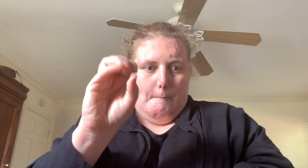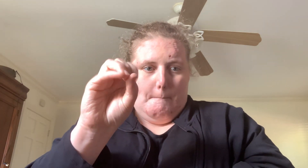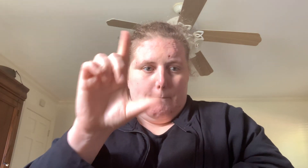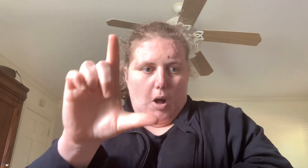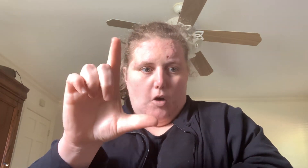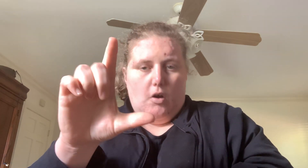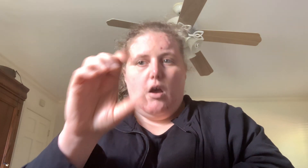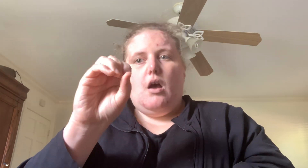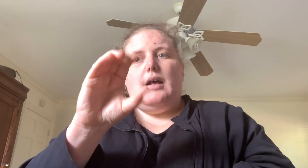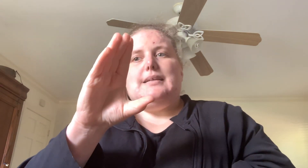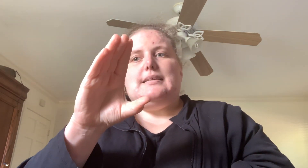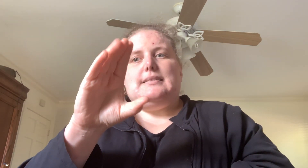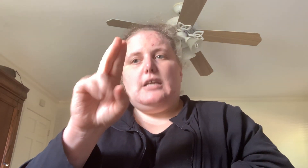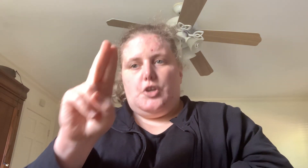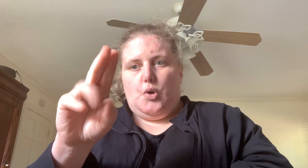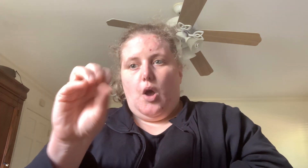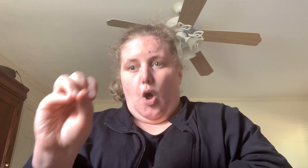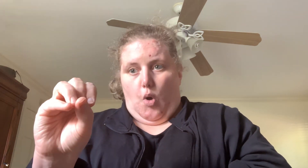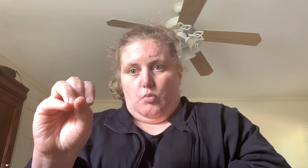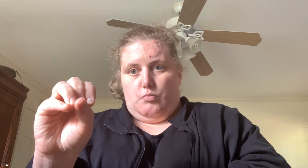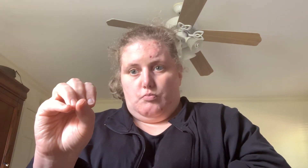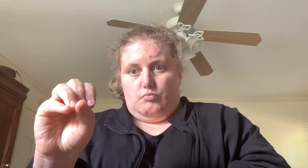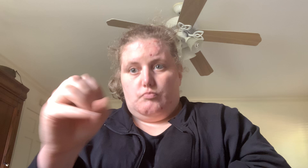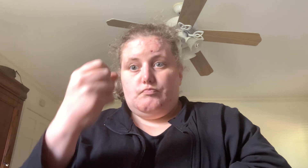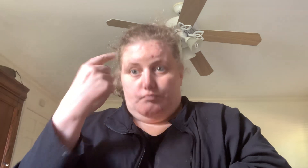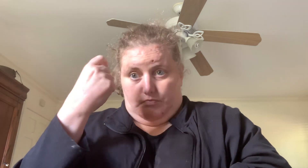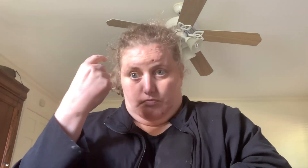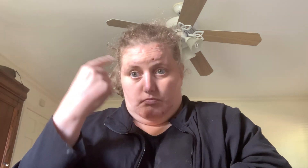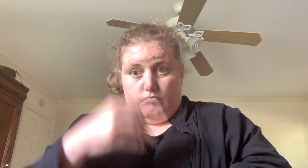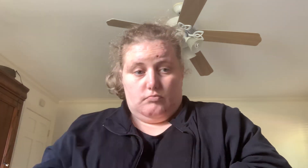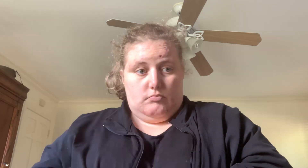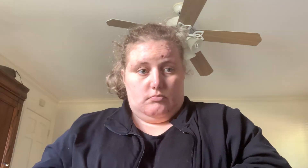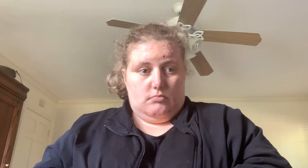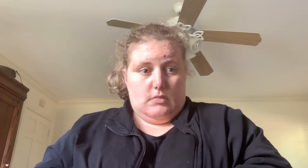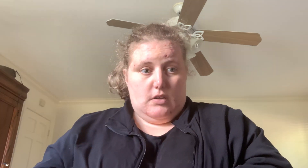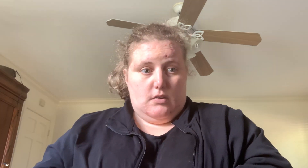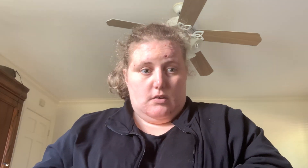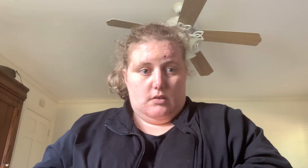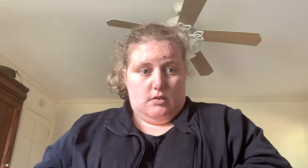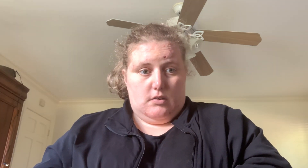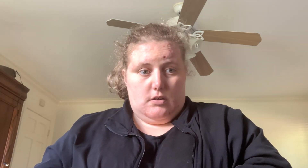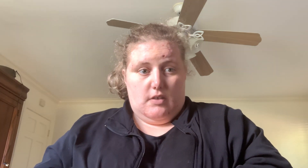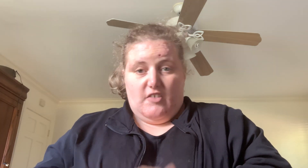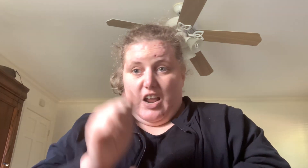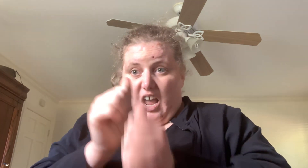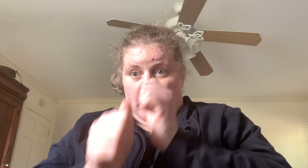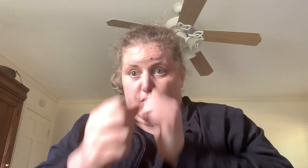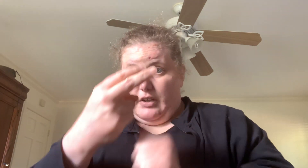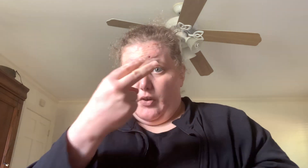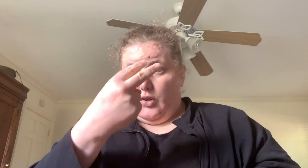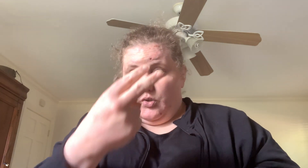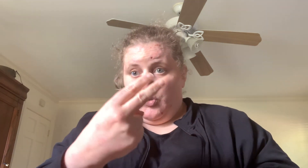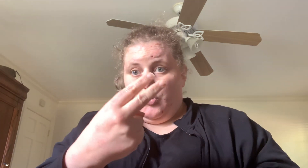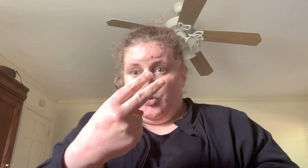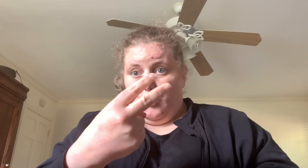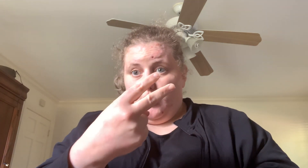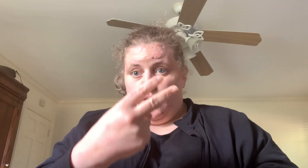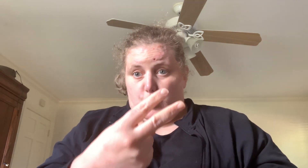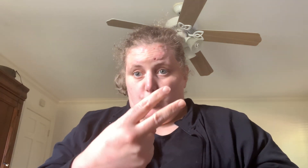O2 reactant is that for every 2 moles of copper oxide, you used up 1 mole. So it's basically double.